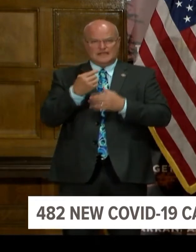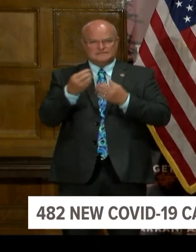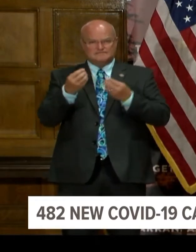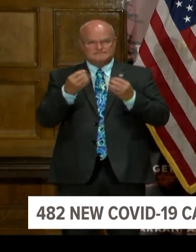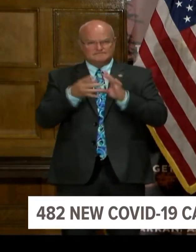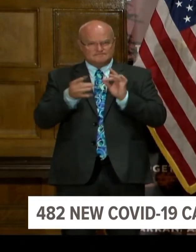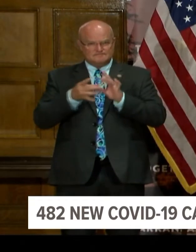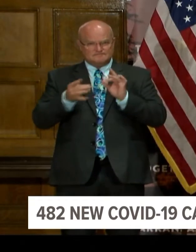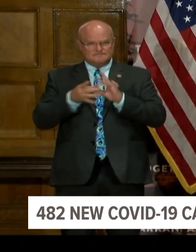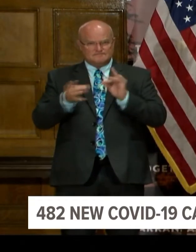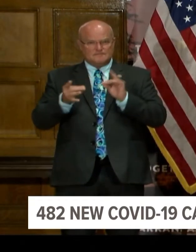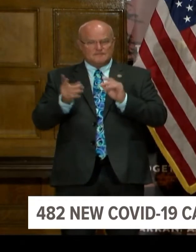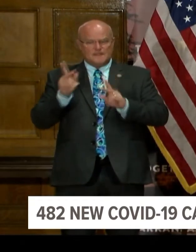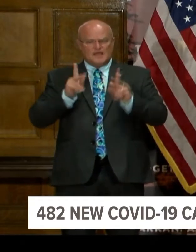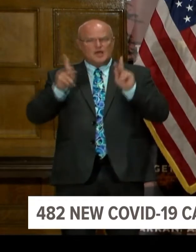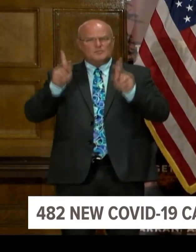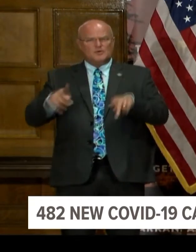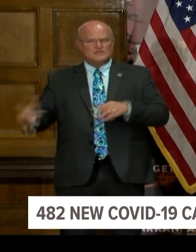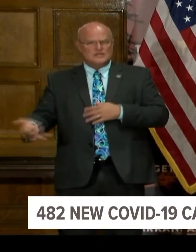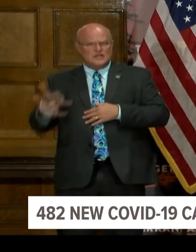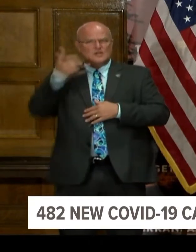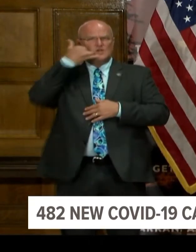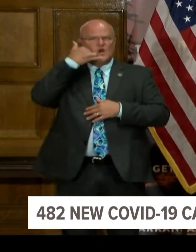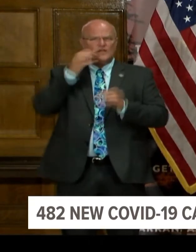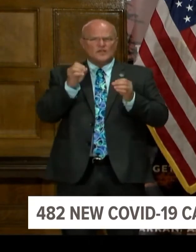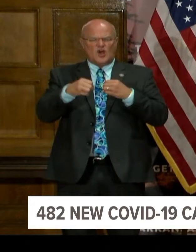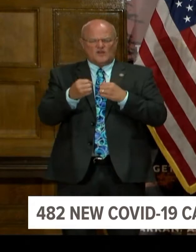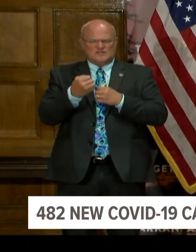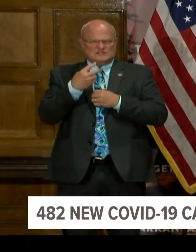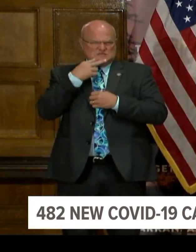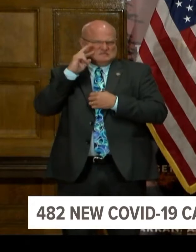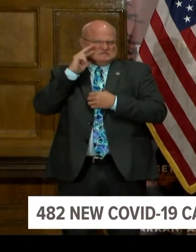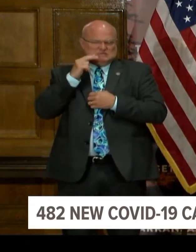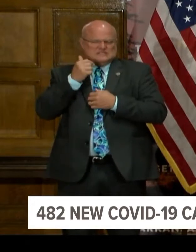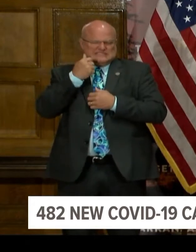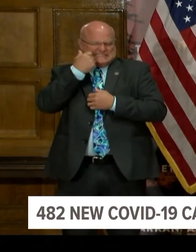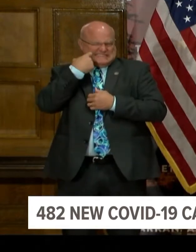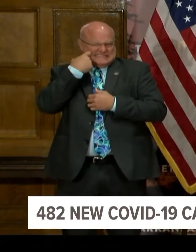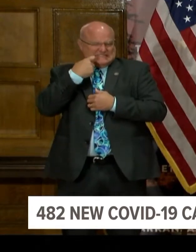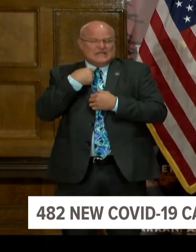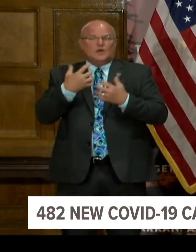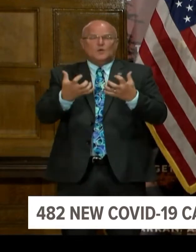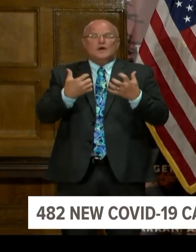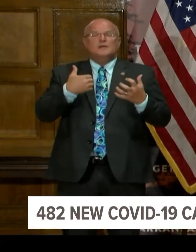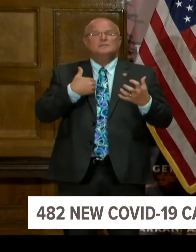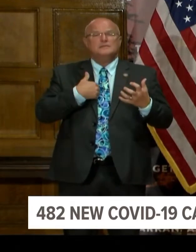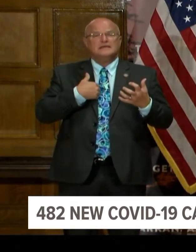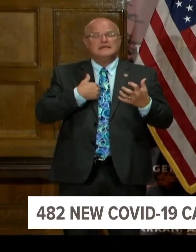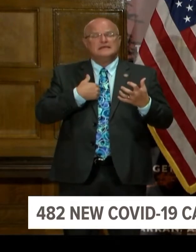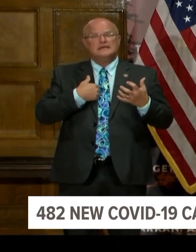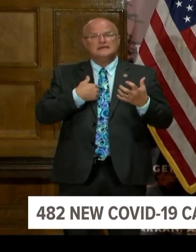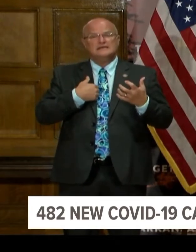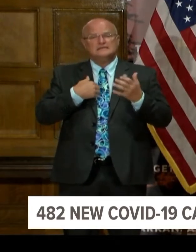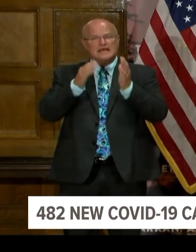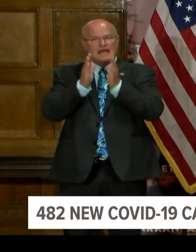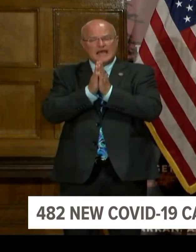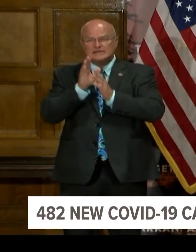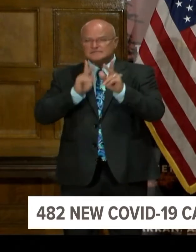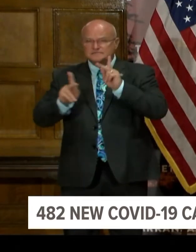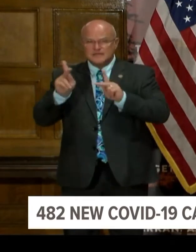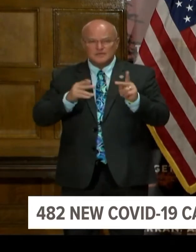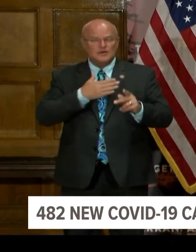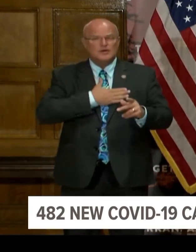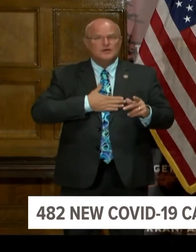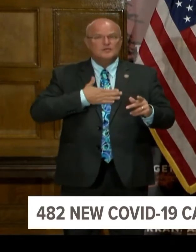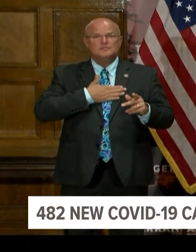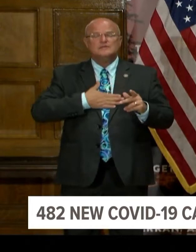that a citizen had called the office literally minutes before I left, and she wanted me to ask everybody, the